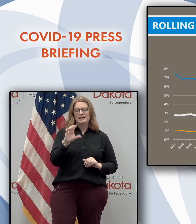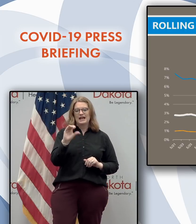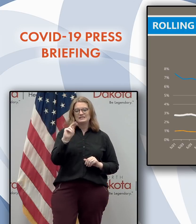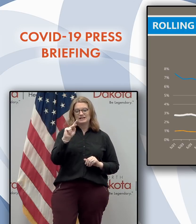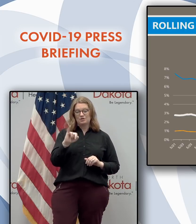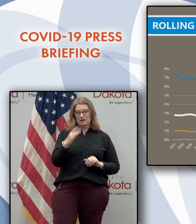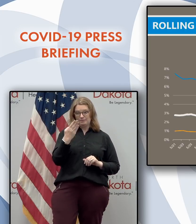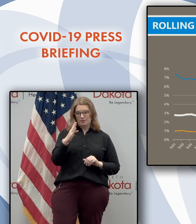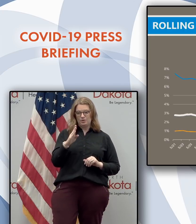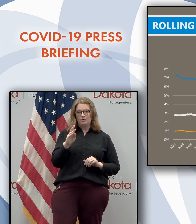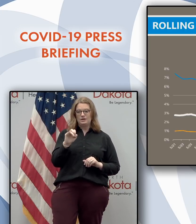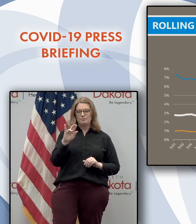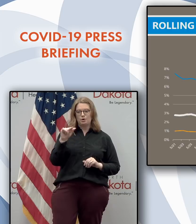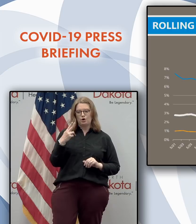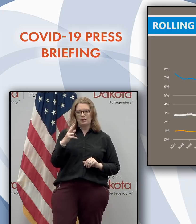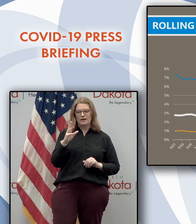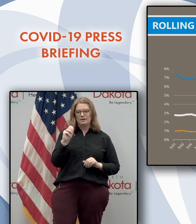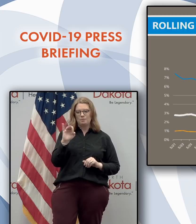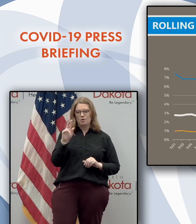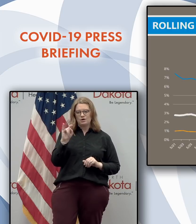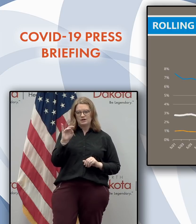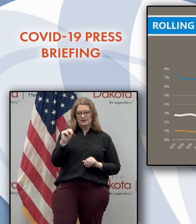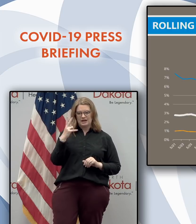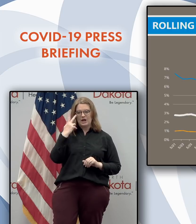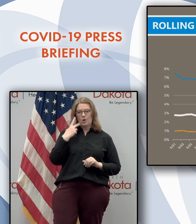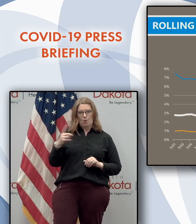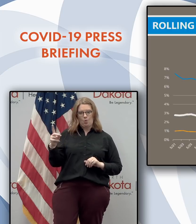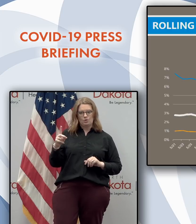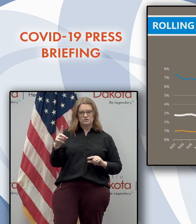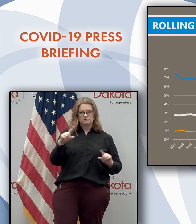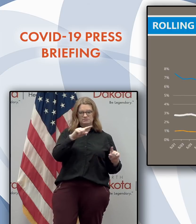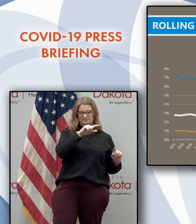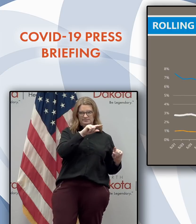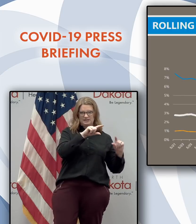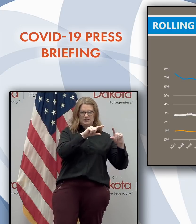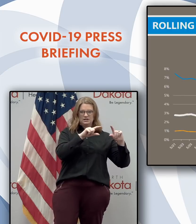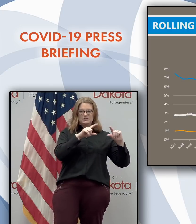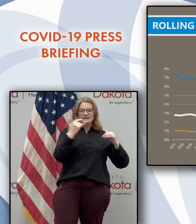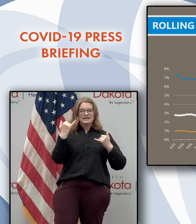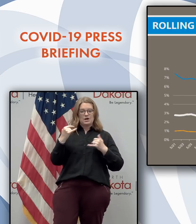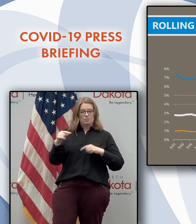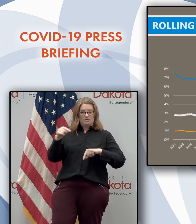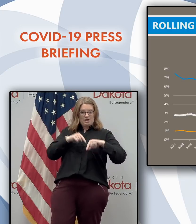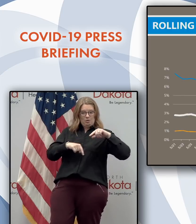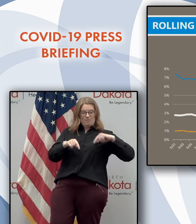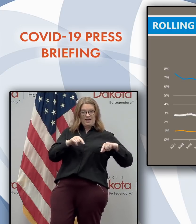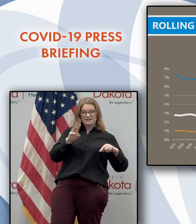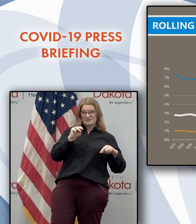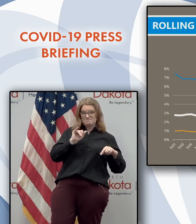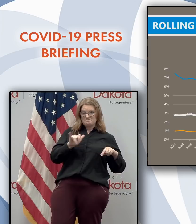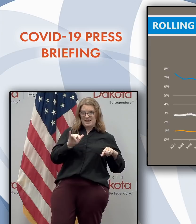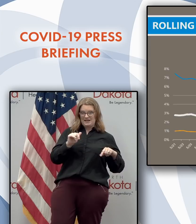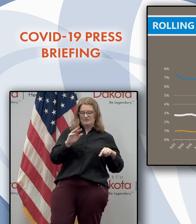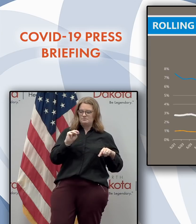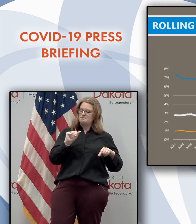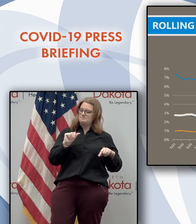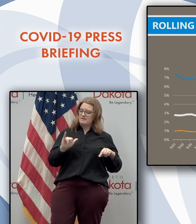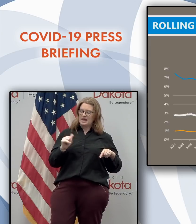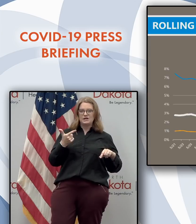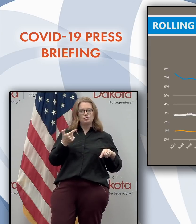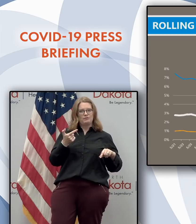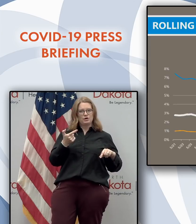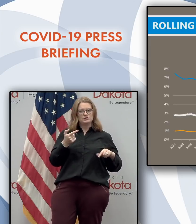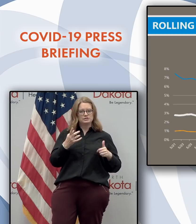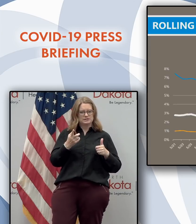Burley Morton in gold. And you can see here that when we go back to, this is May 21st, I think, is the first